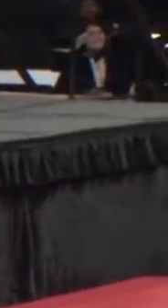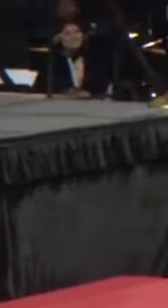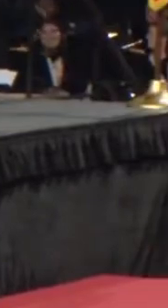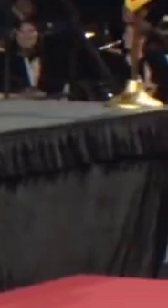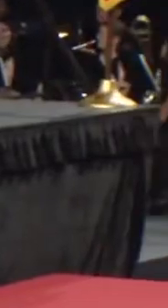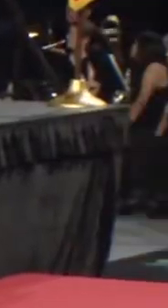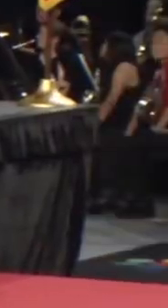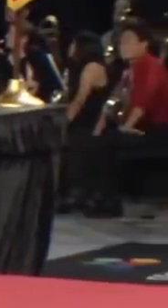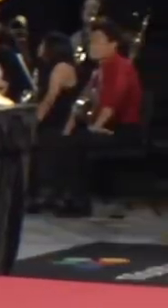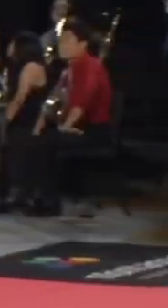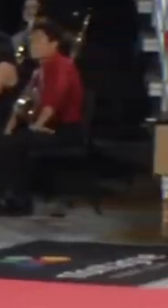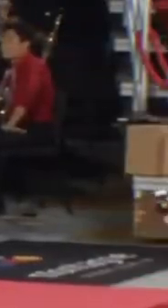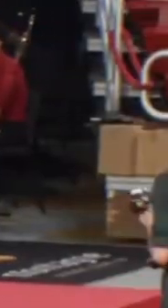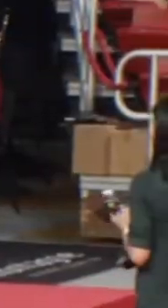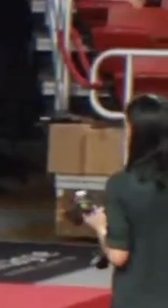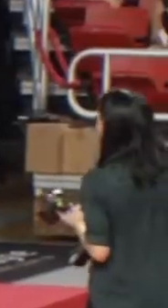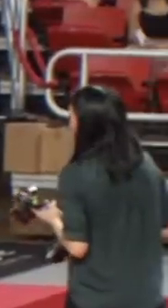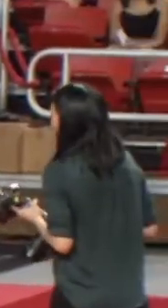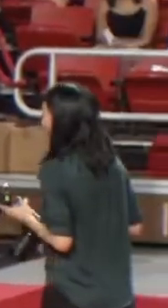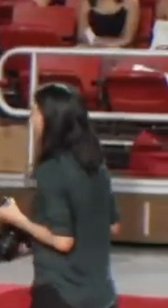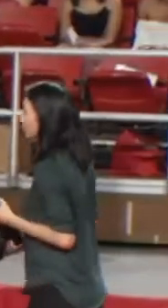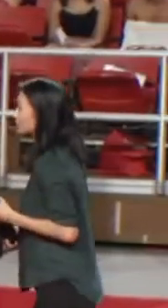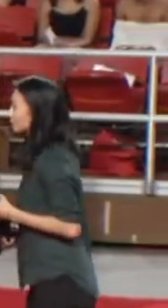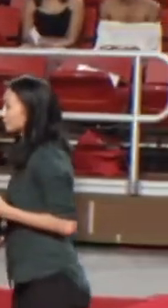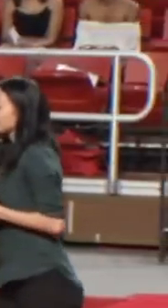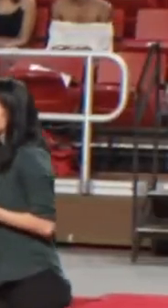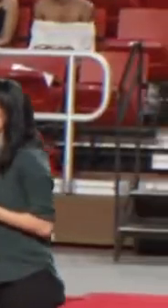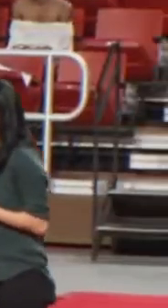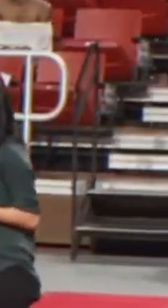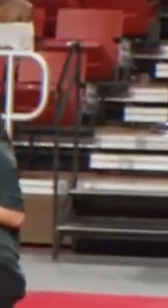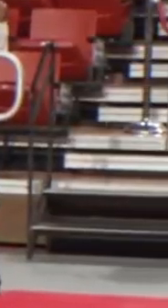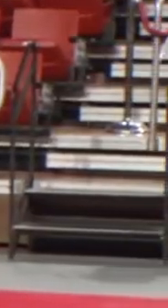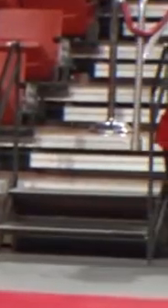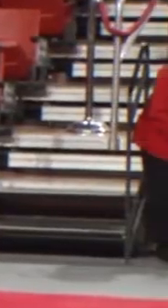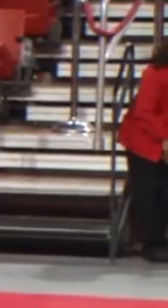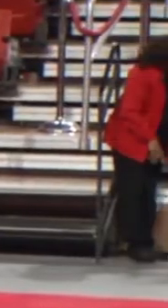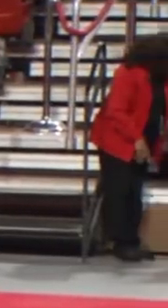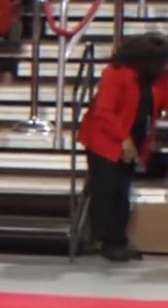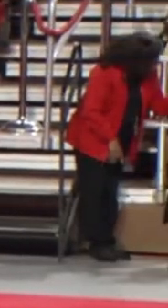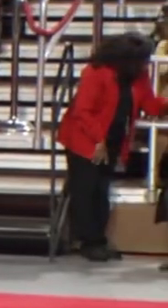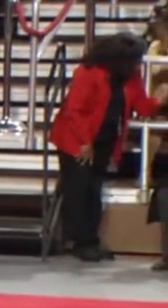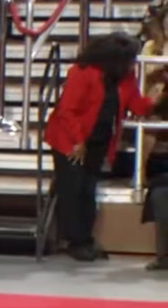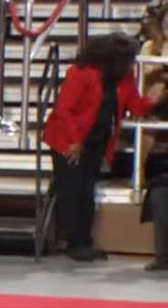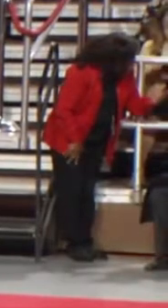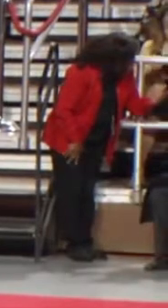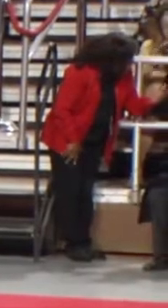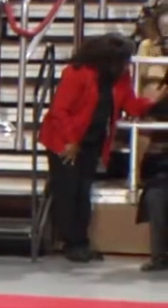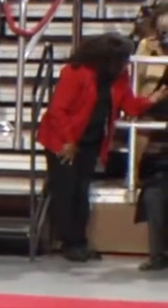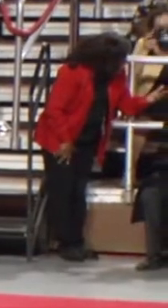Congratulations. Mr. Carlo Vance, Bachelor of Science in Biology.